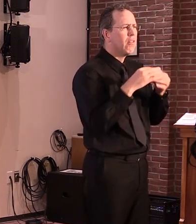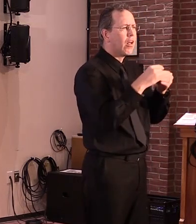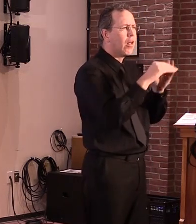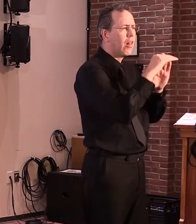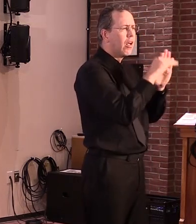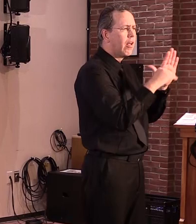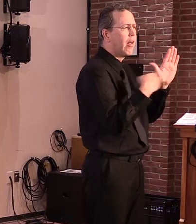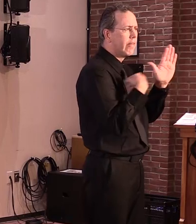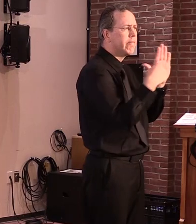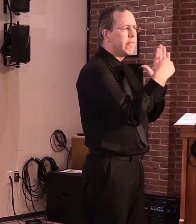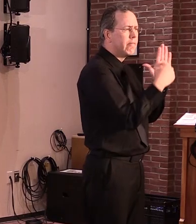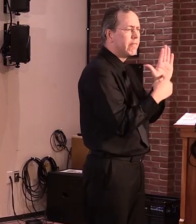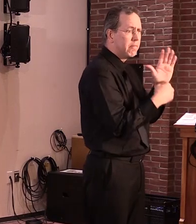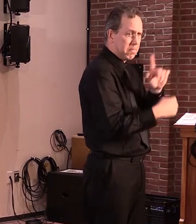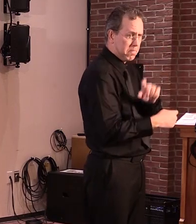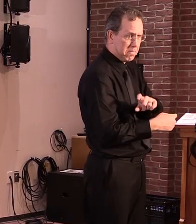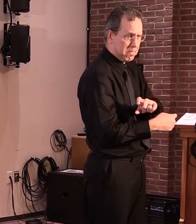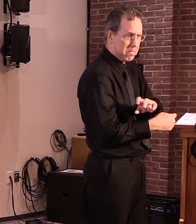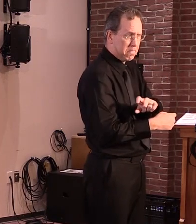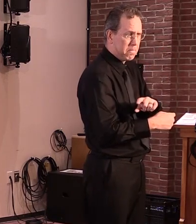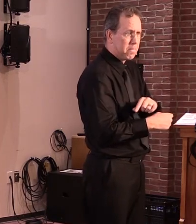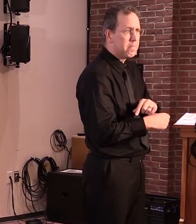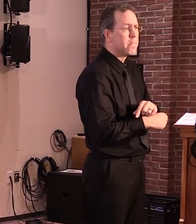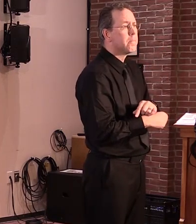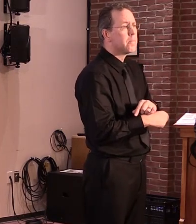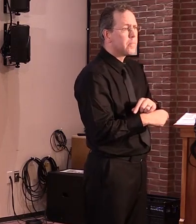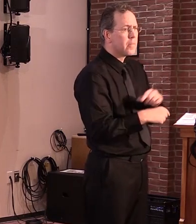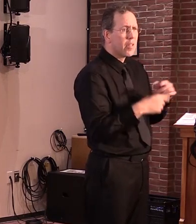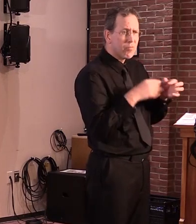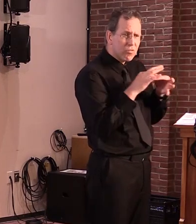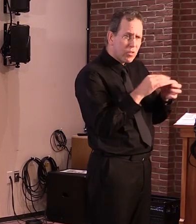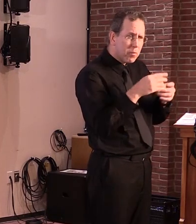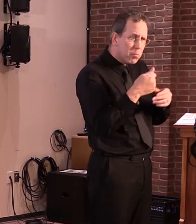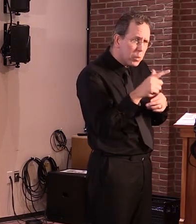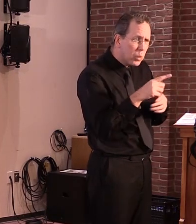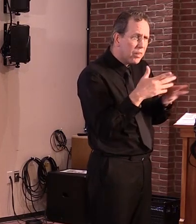in some of those situations you described.